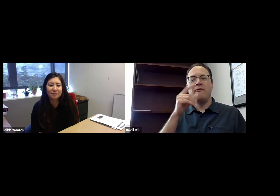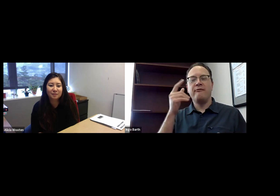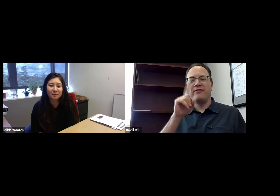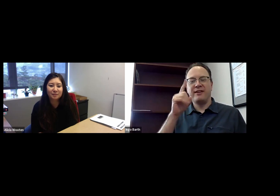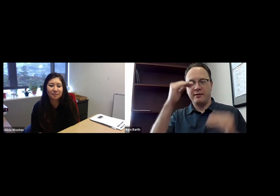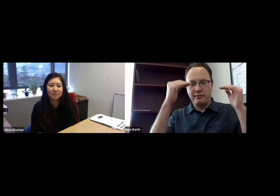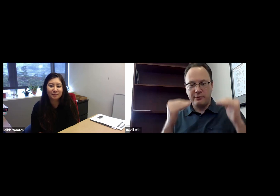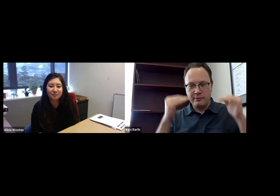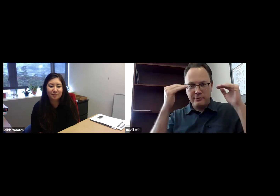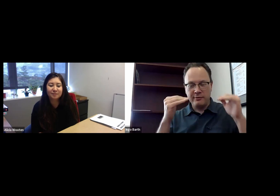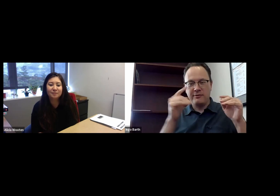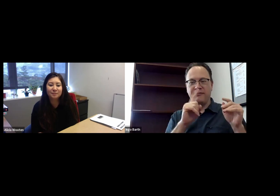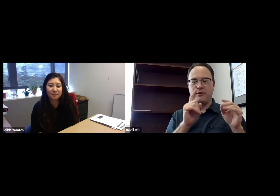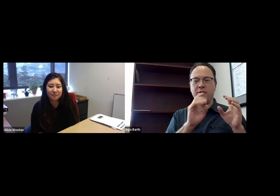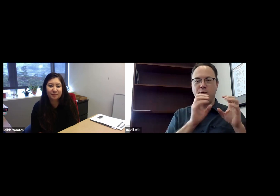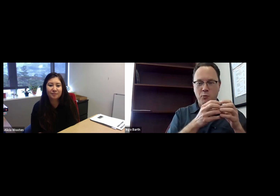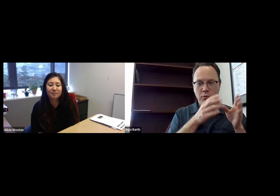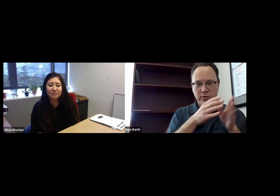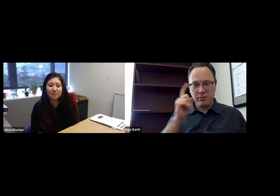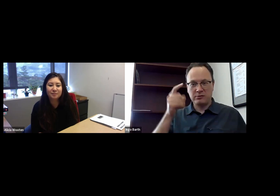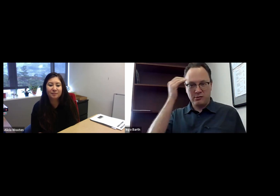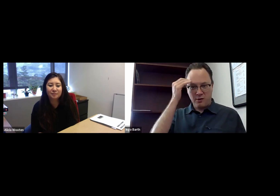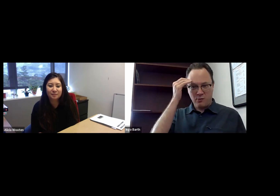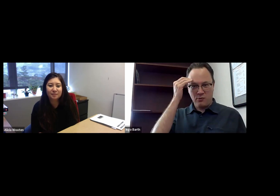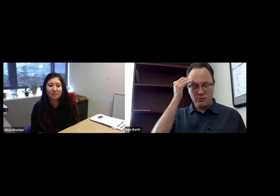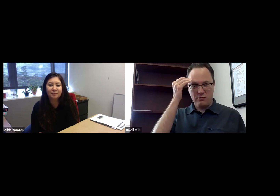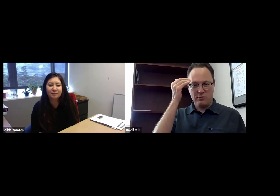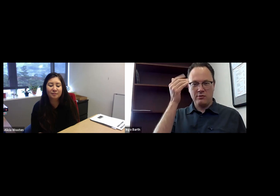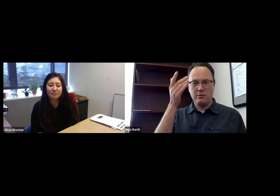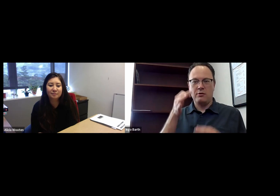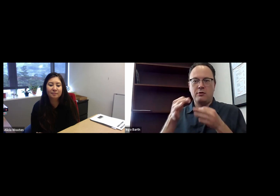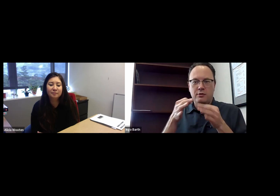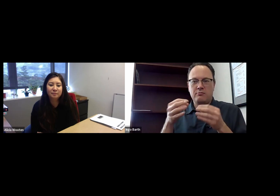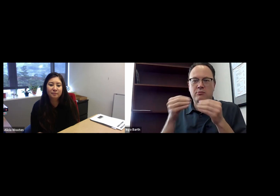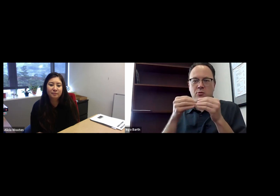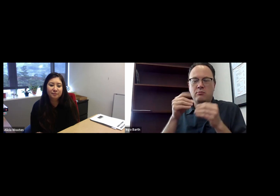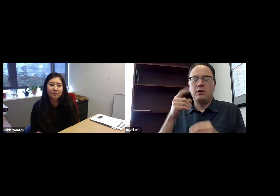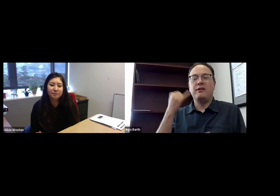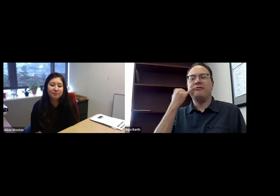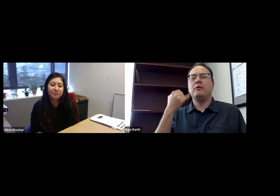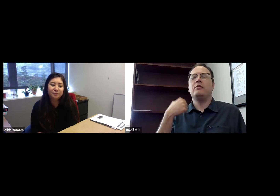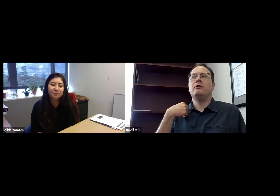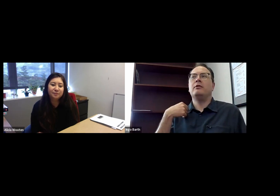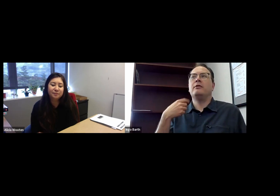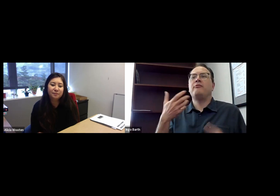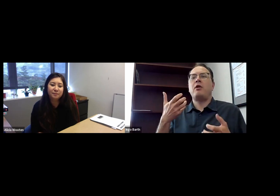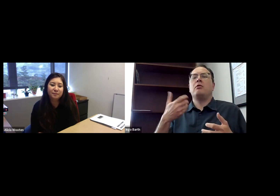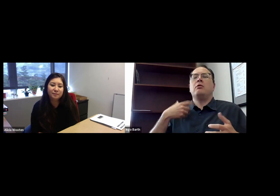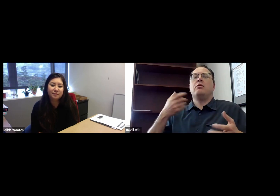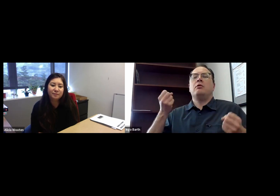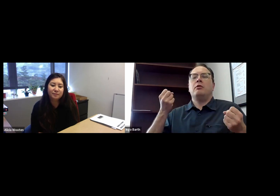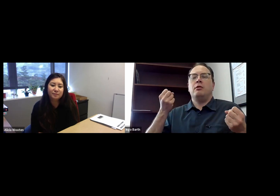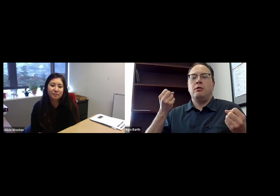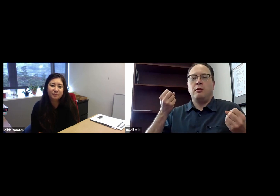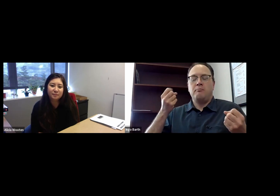And then we would consider numbers and then categories based on